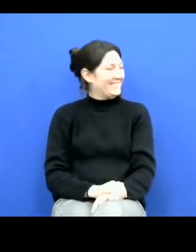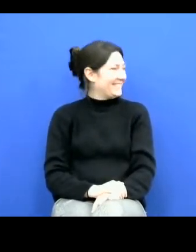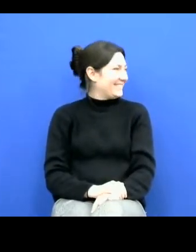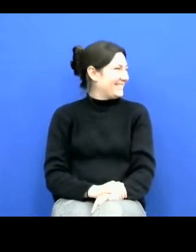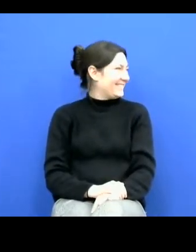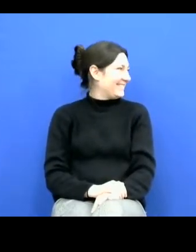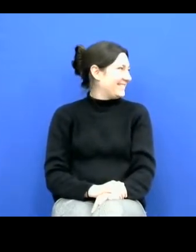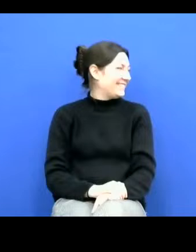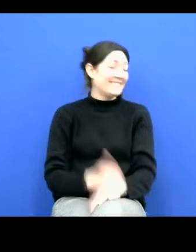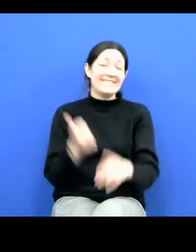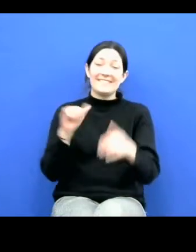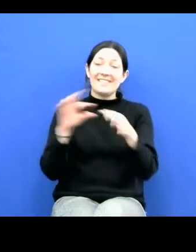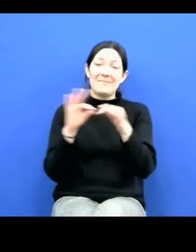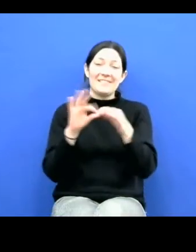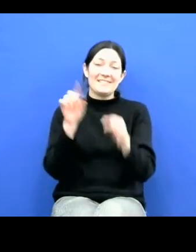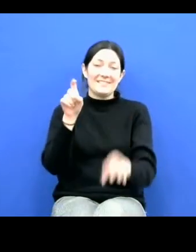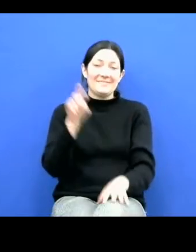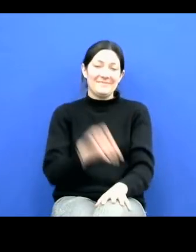Any comments?